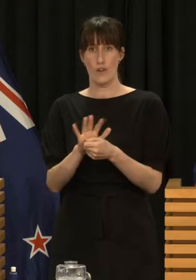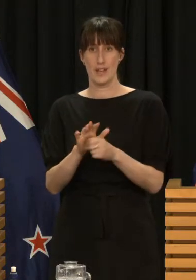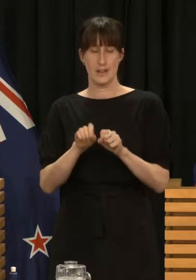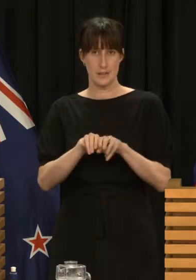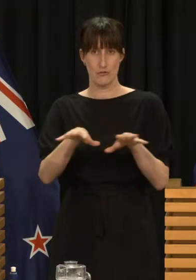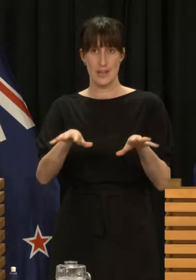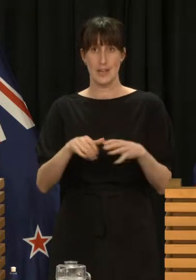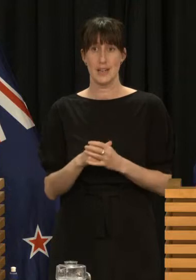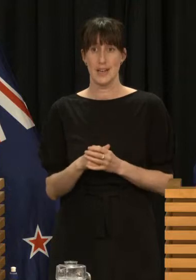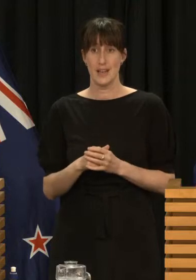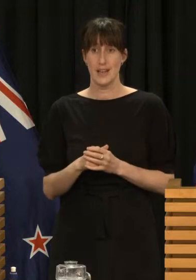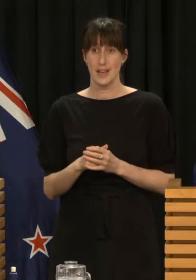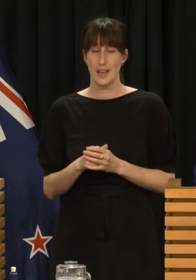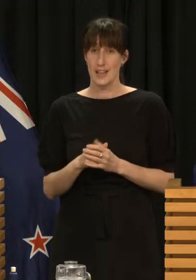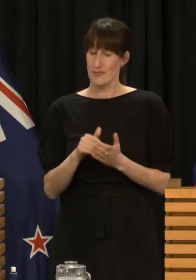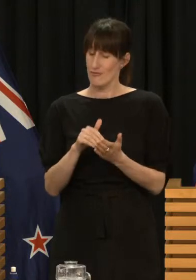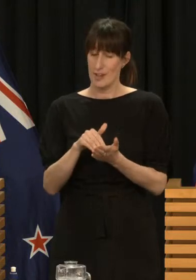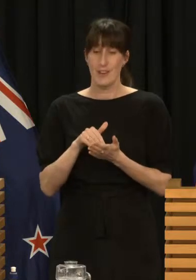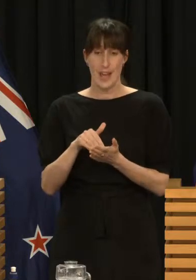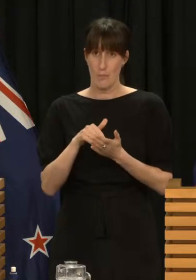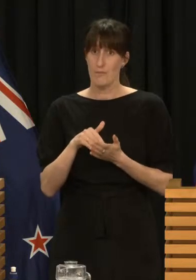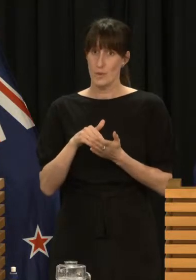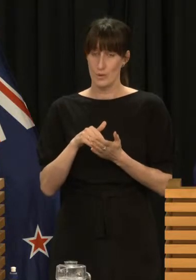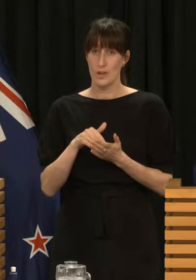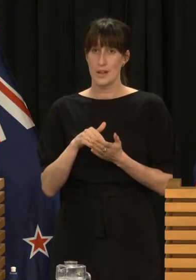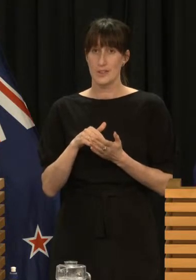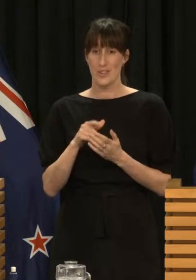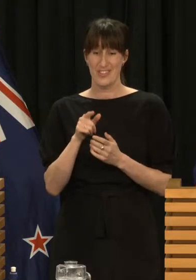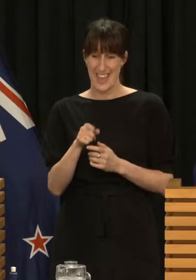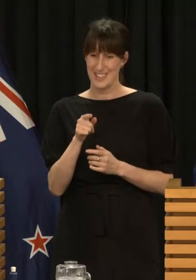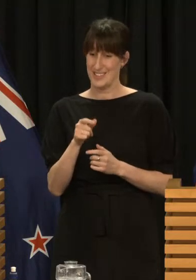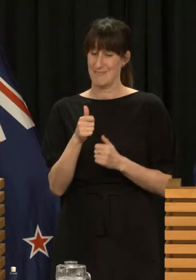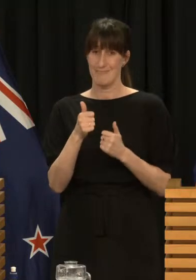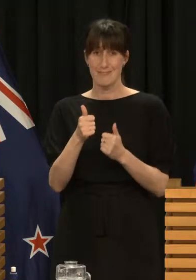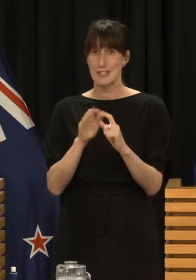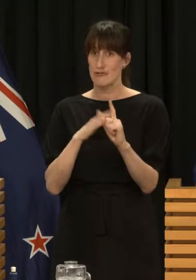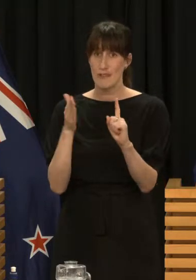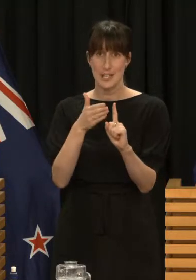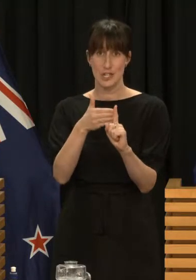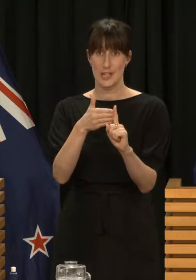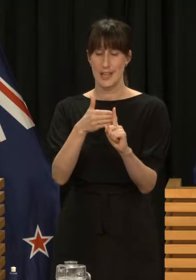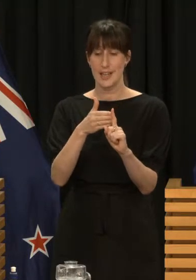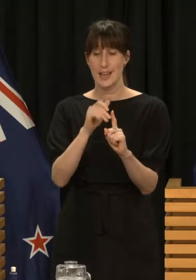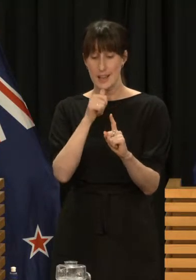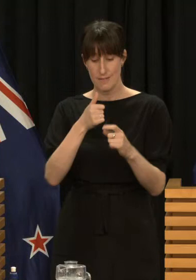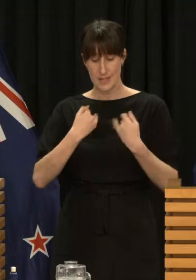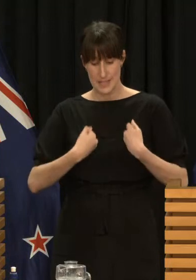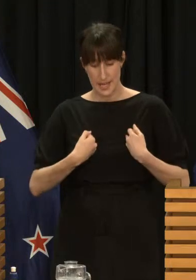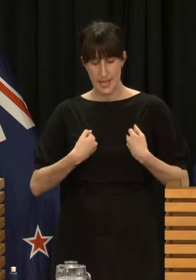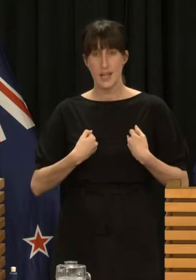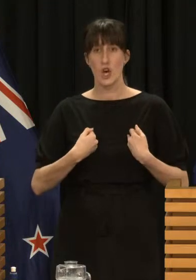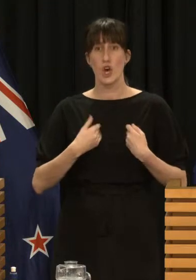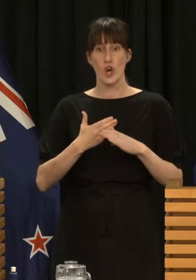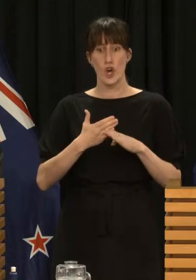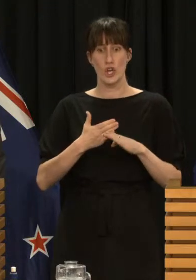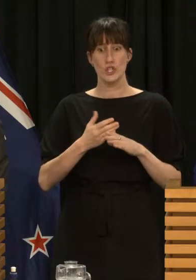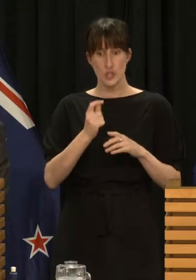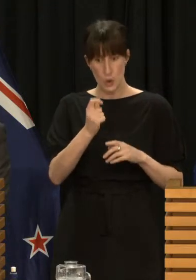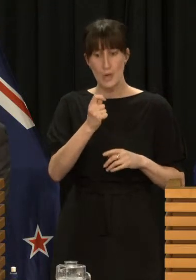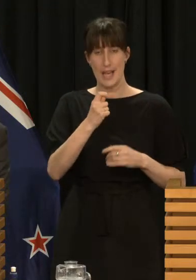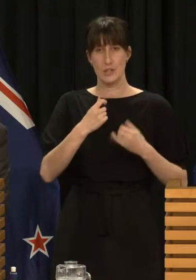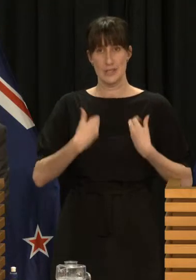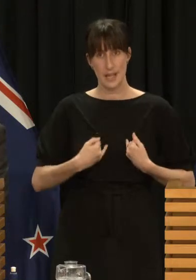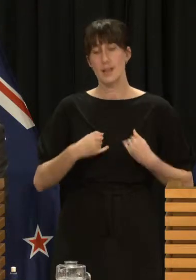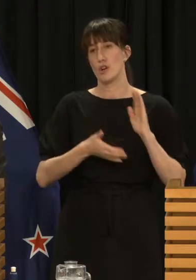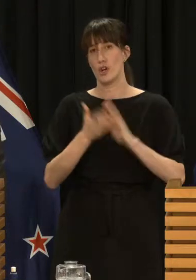here with containing this virus, and one of the strategies is to get tested early, to get tested when you're symptomatic. Okay, take a couple